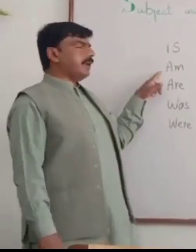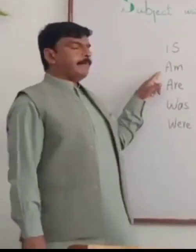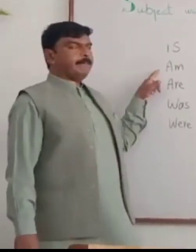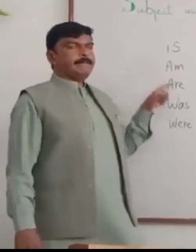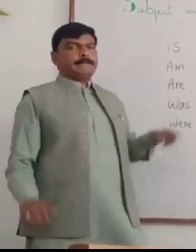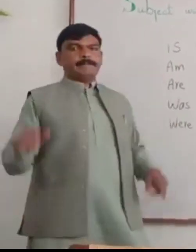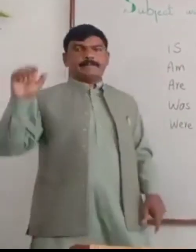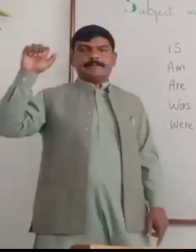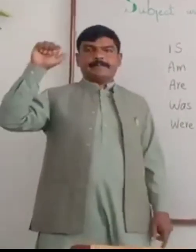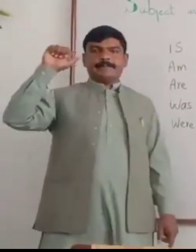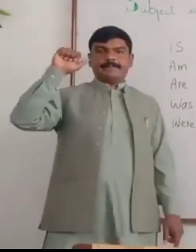am